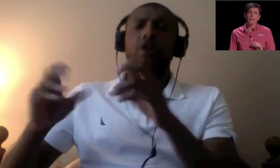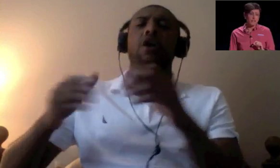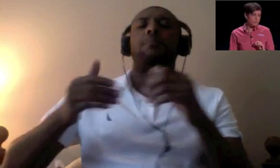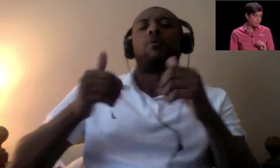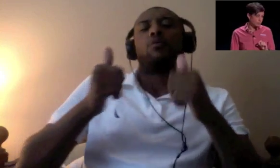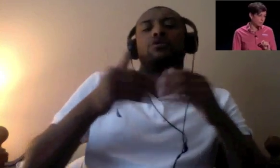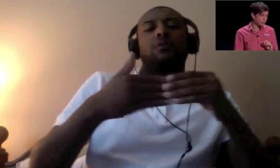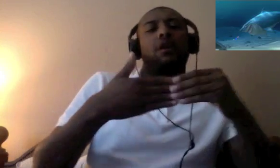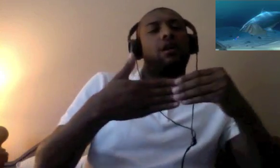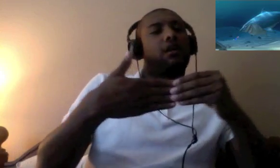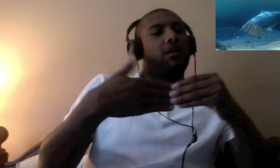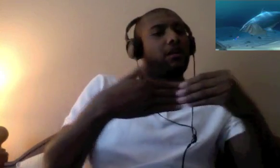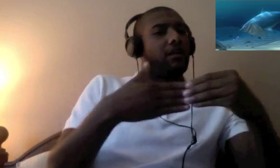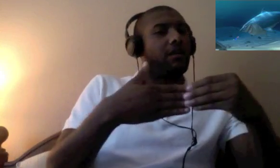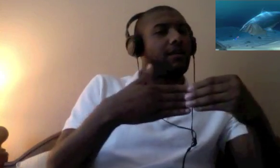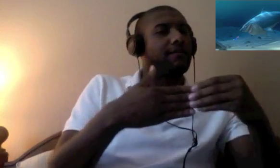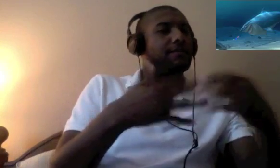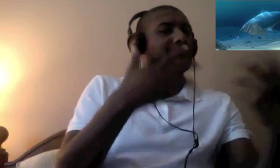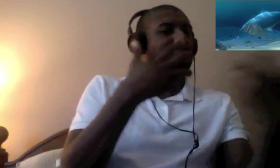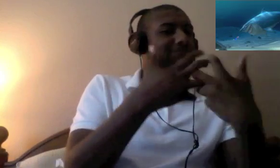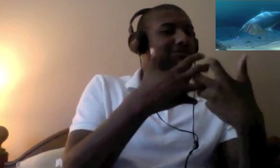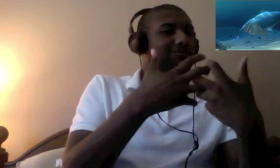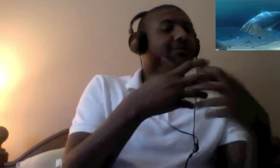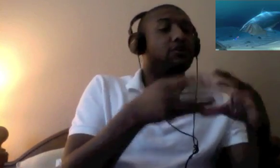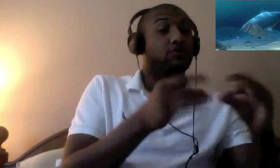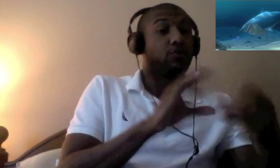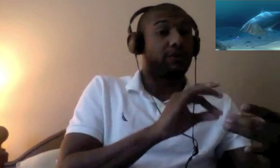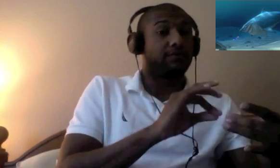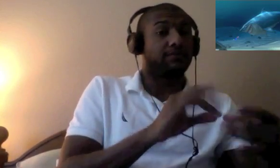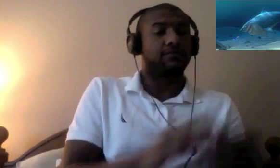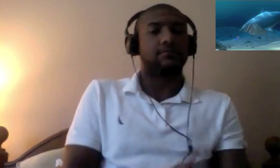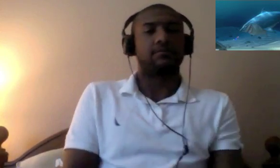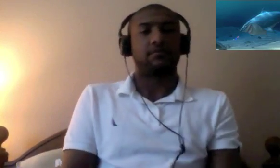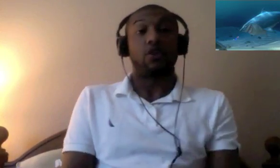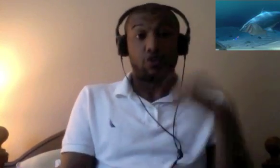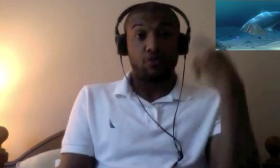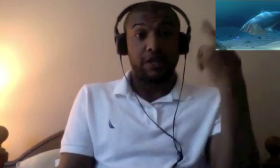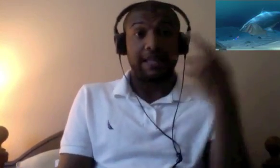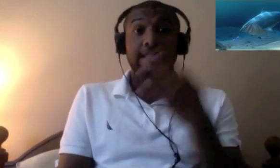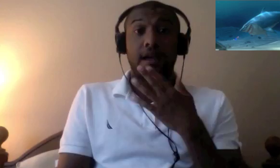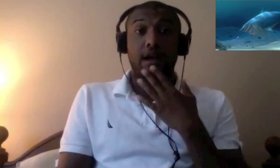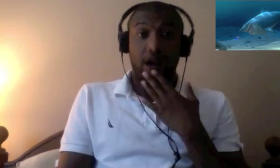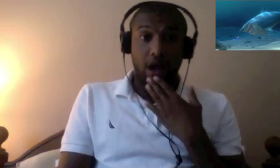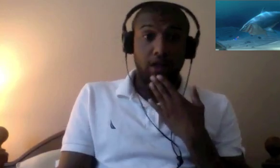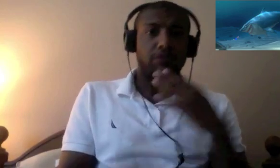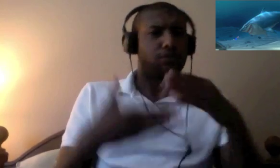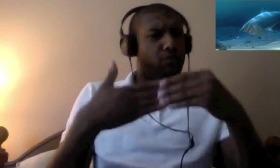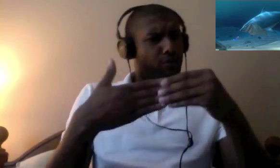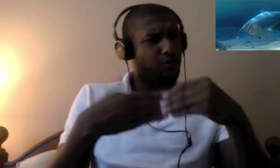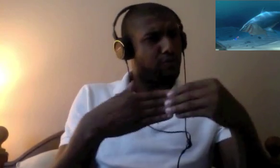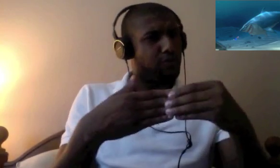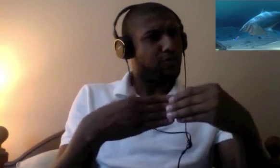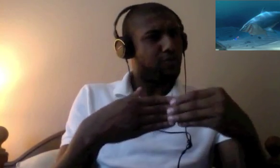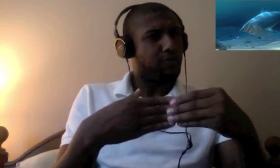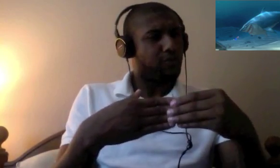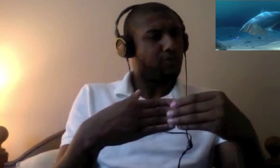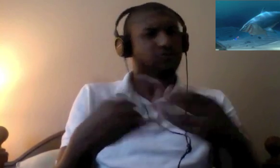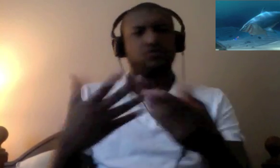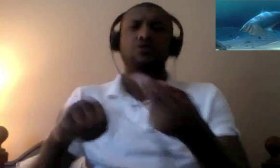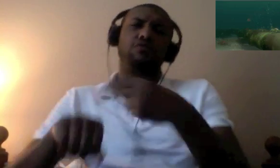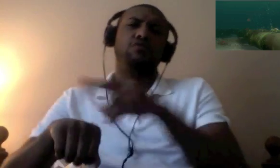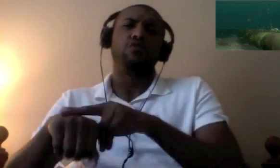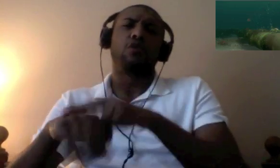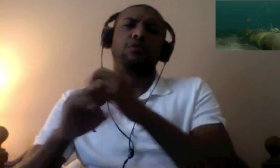story and the mood. We realized early on that color was one we had some leeway with. So here's a traditionally colored underwater